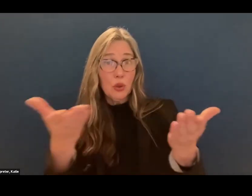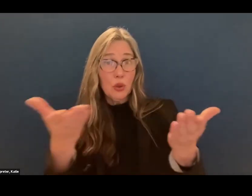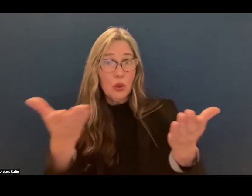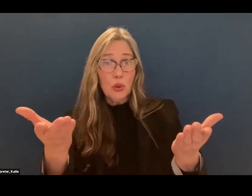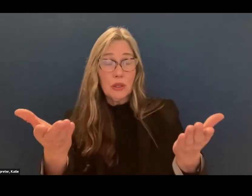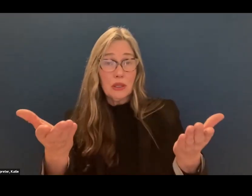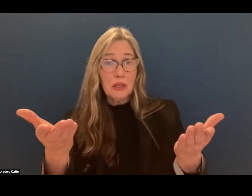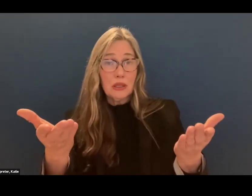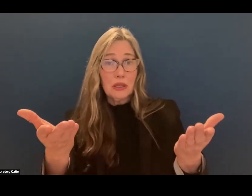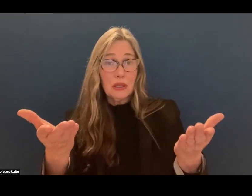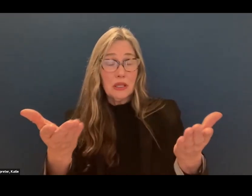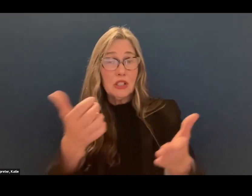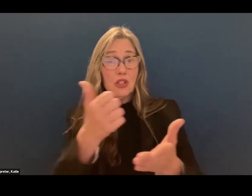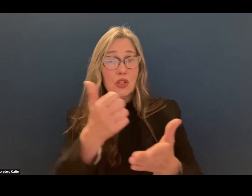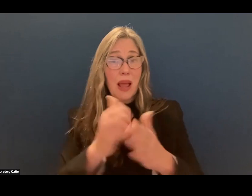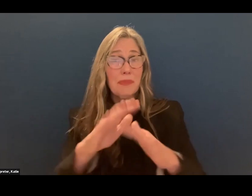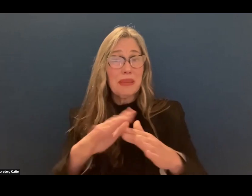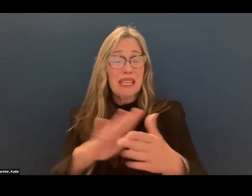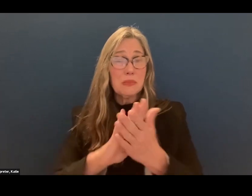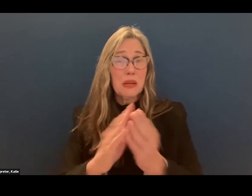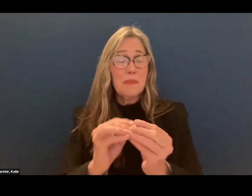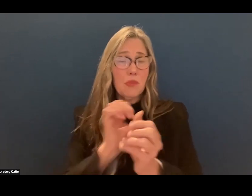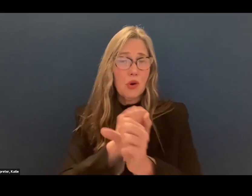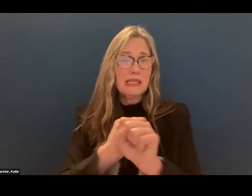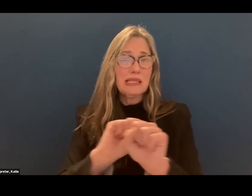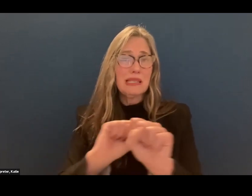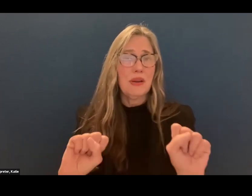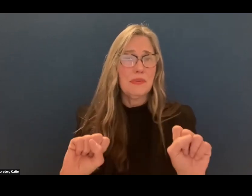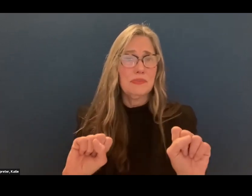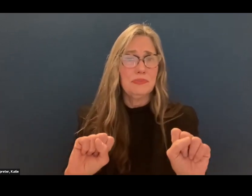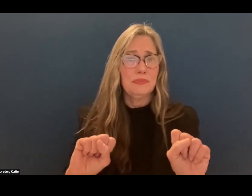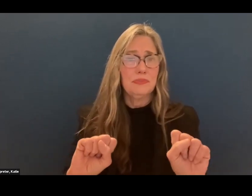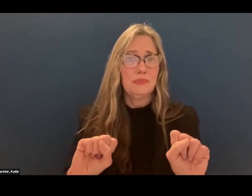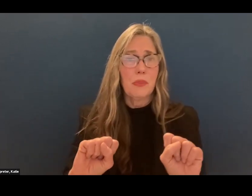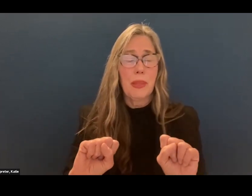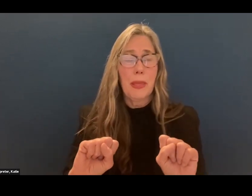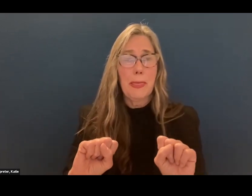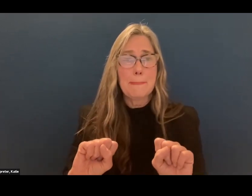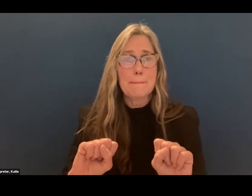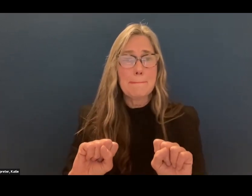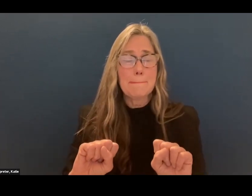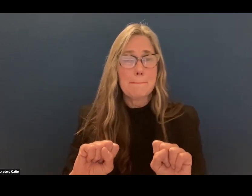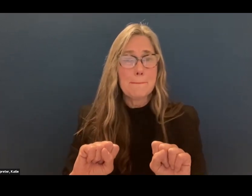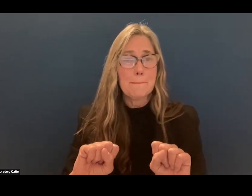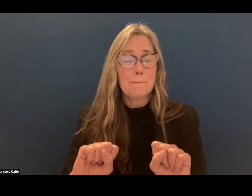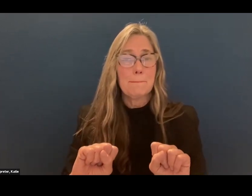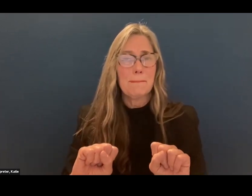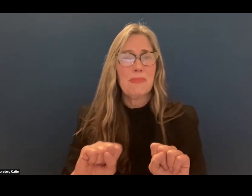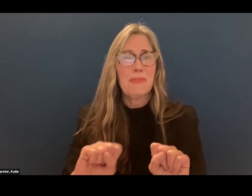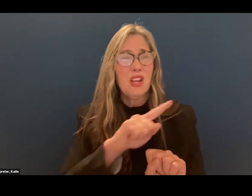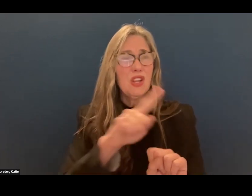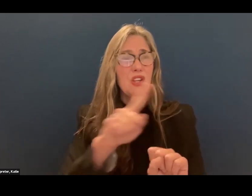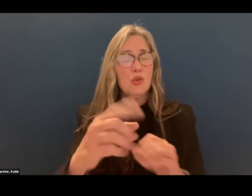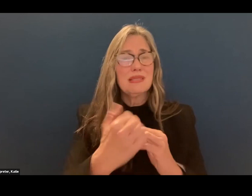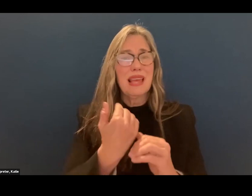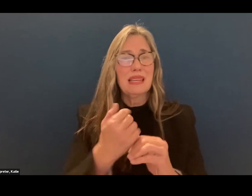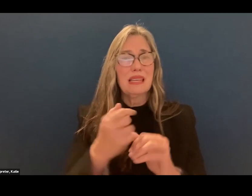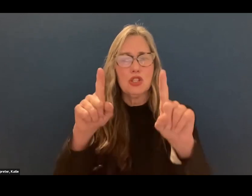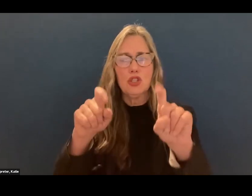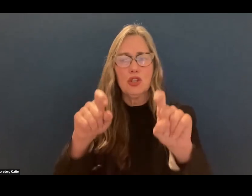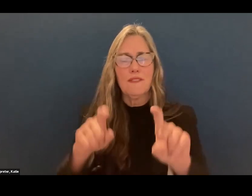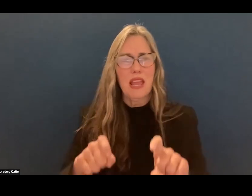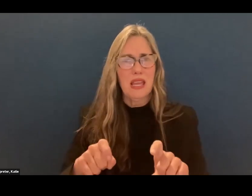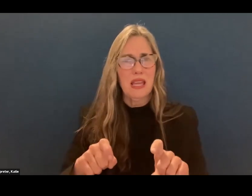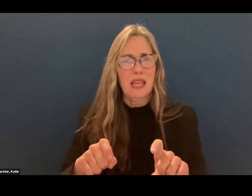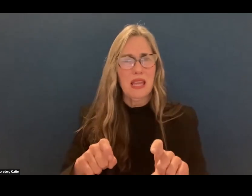the kids more safe. We were involved with this survey, right? My